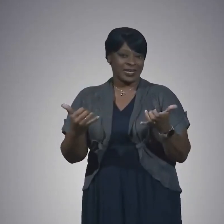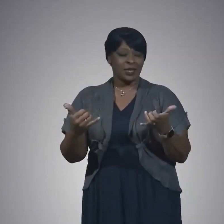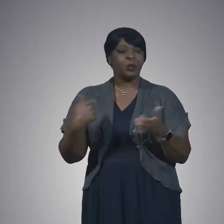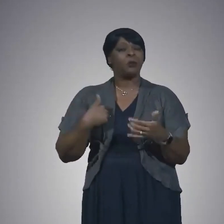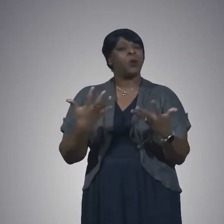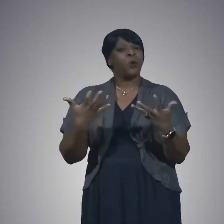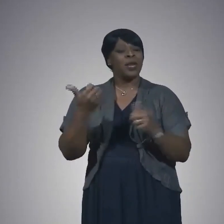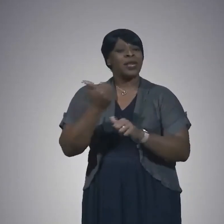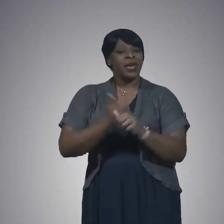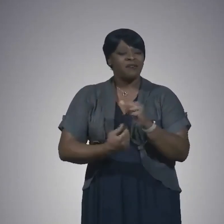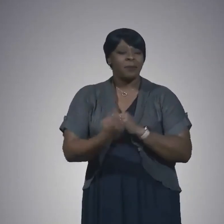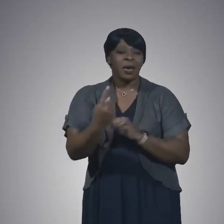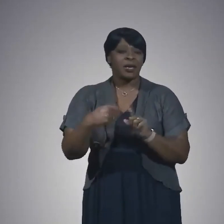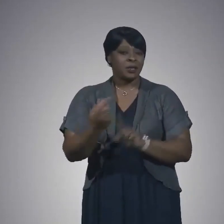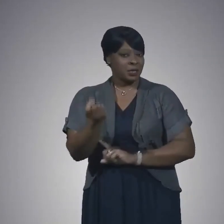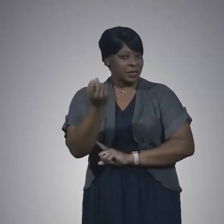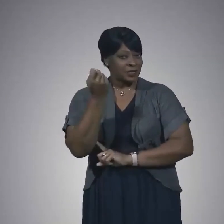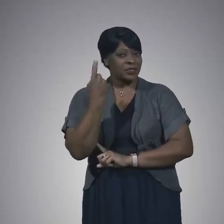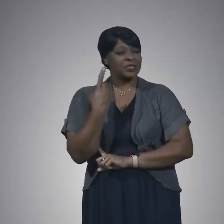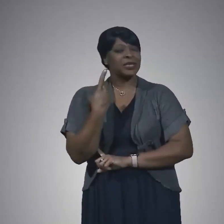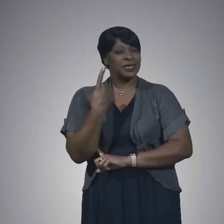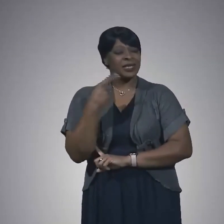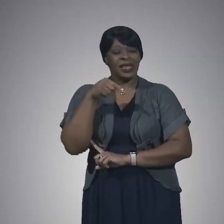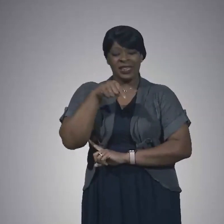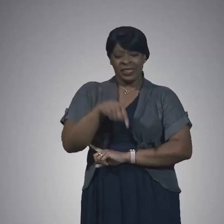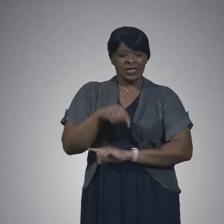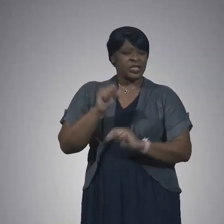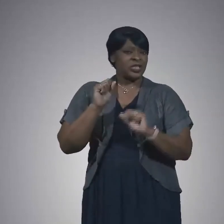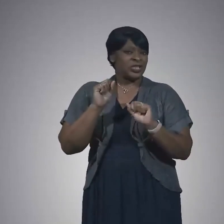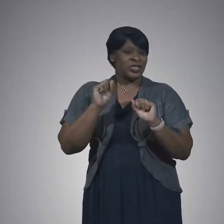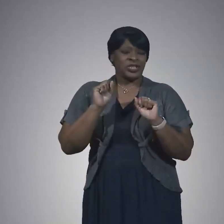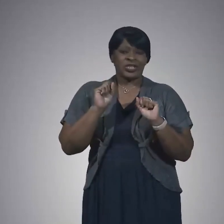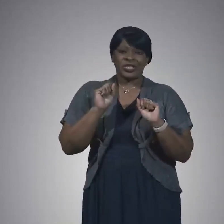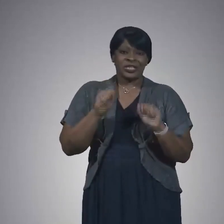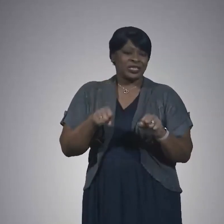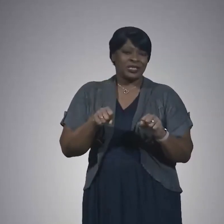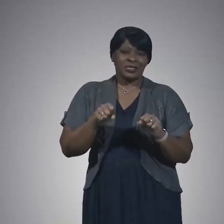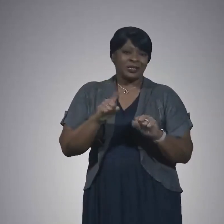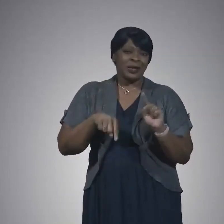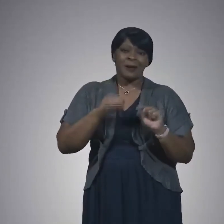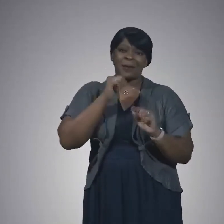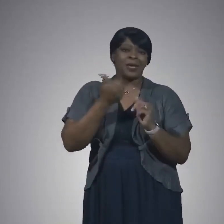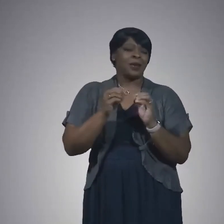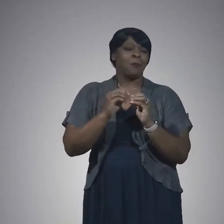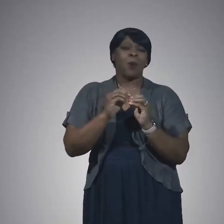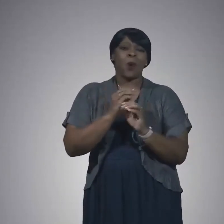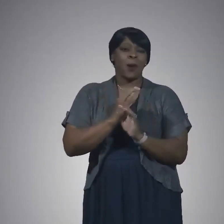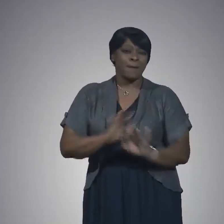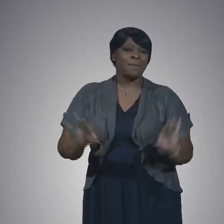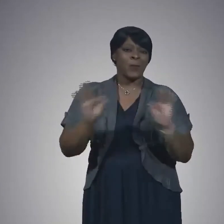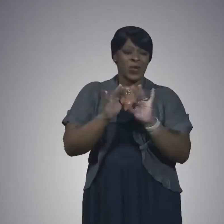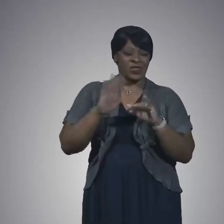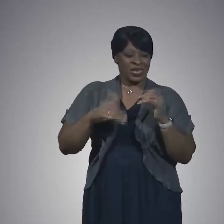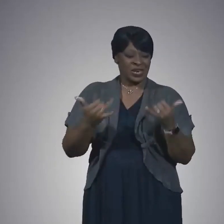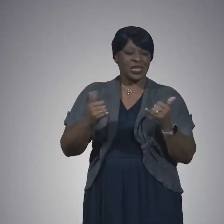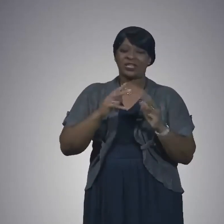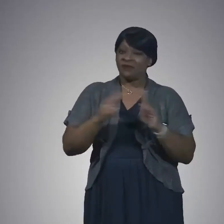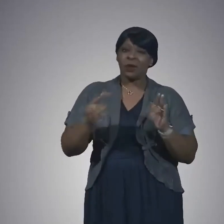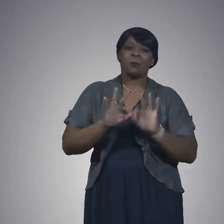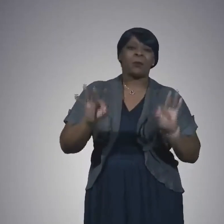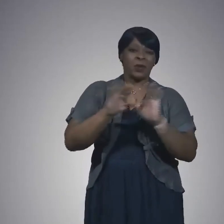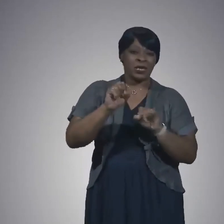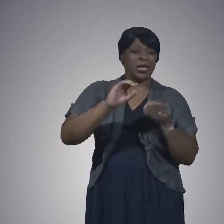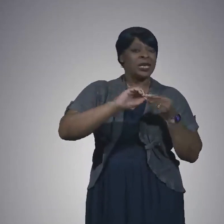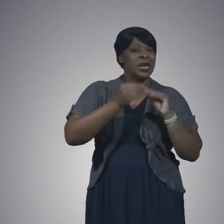want everybody to understand that this couldn't be any more important than right now at this moment. Yes, the